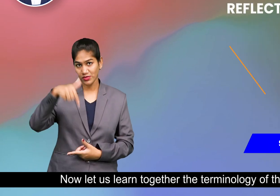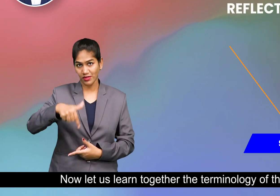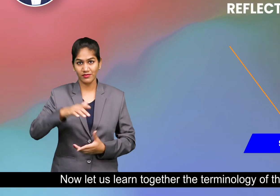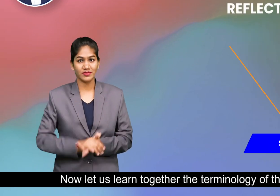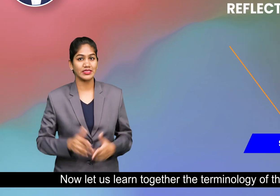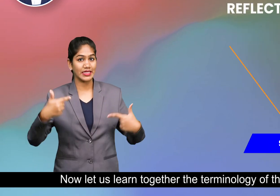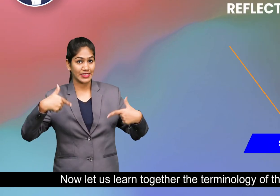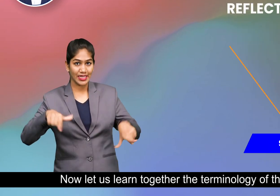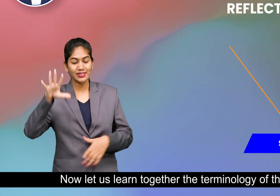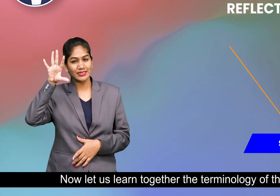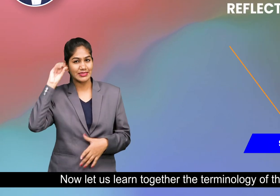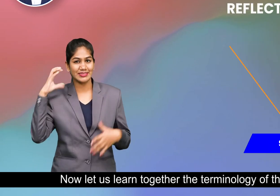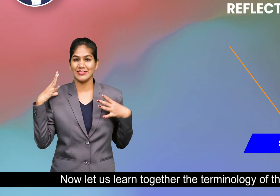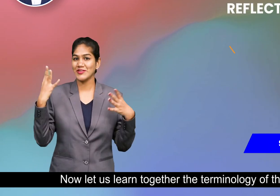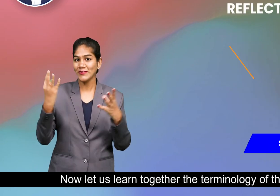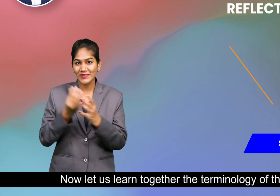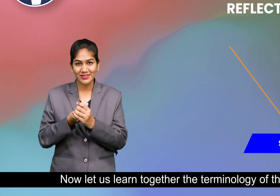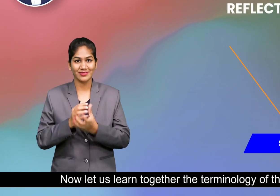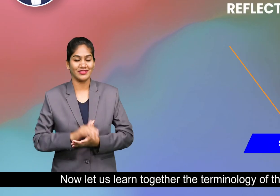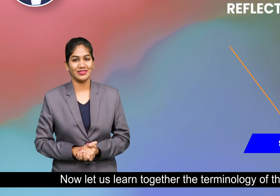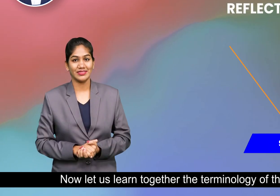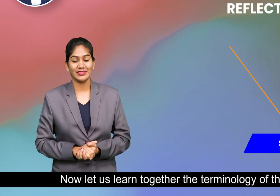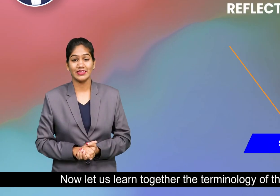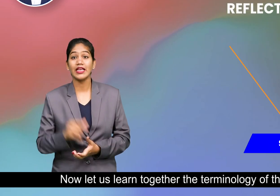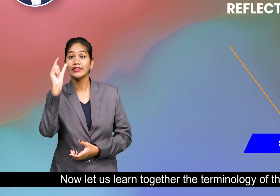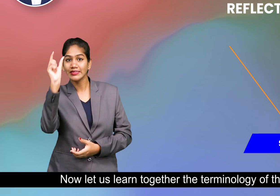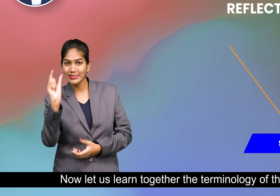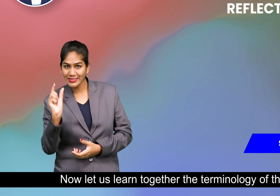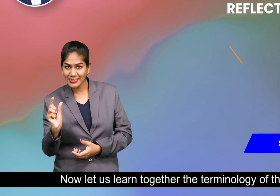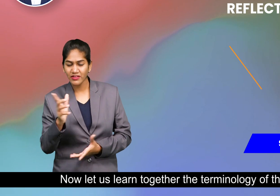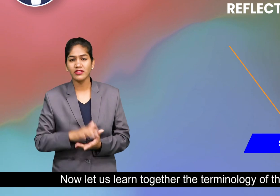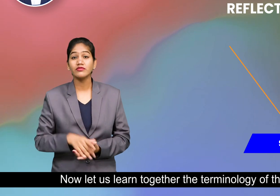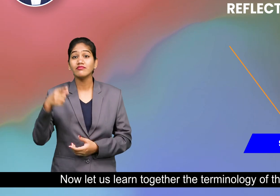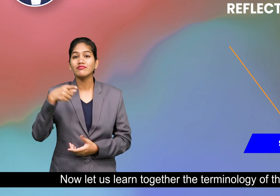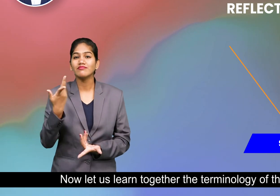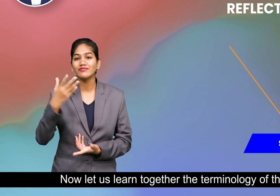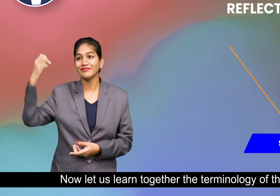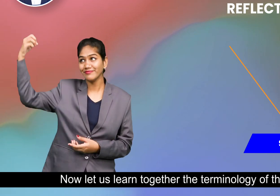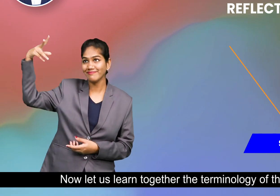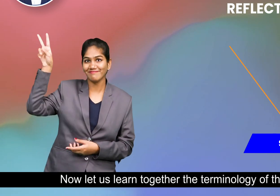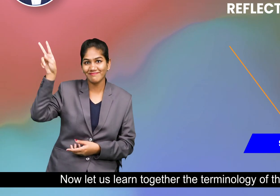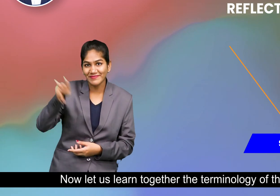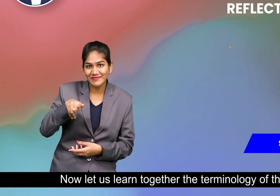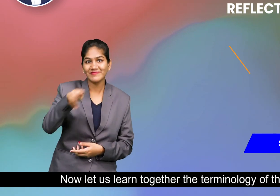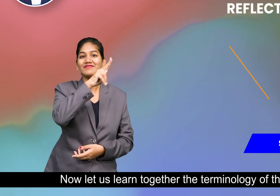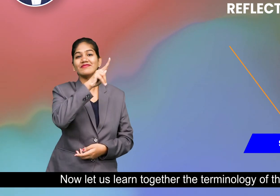Now, let's learn together the terminology of the reflection of